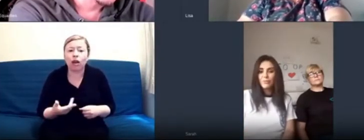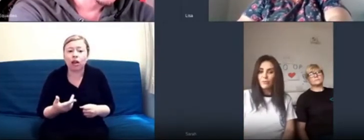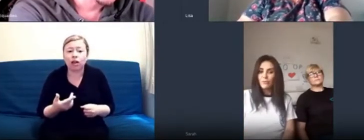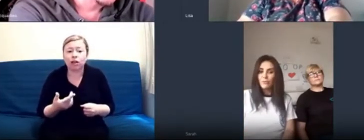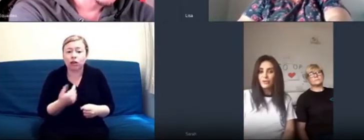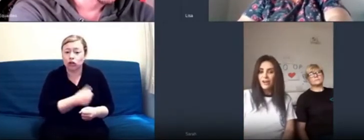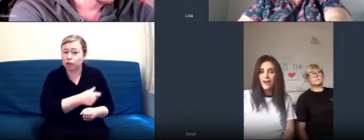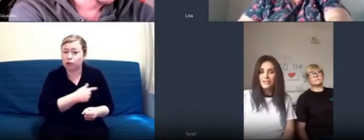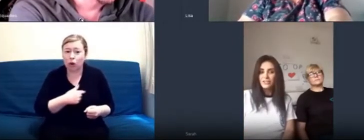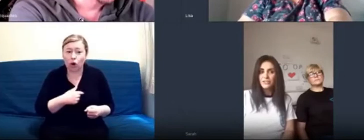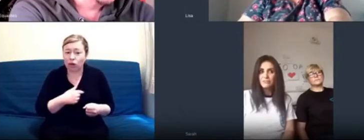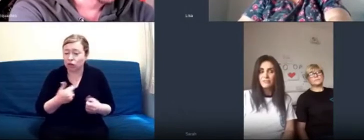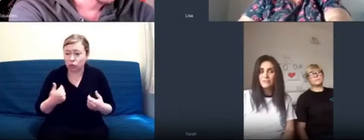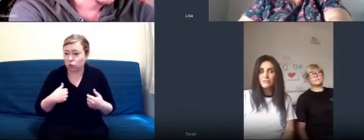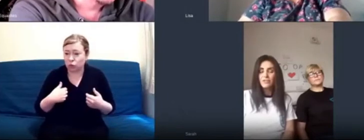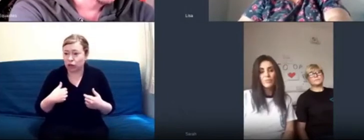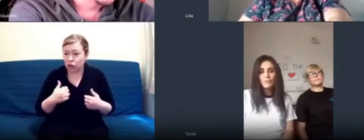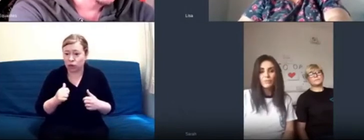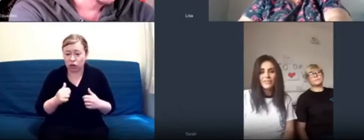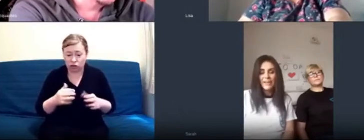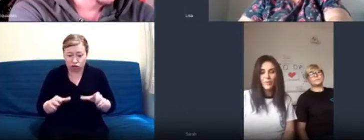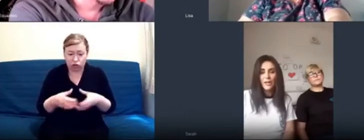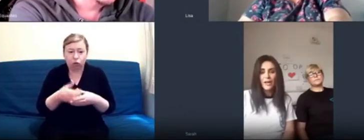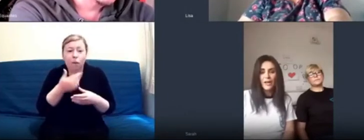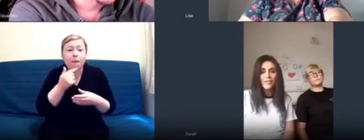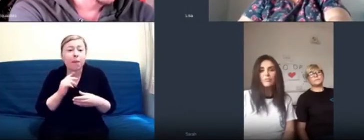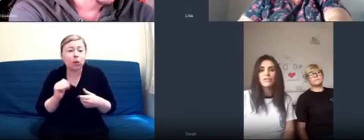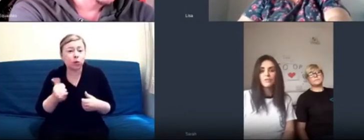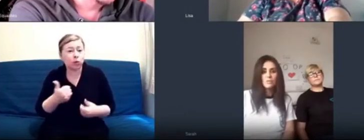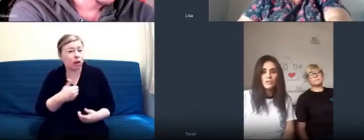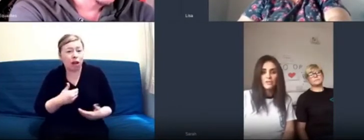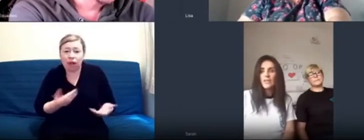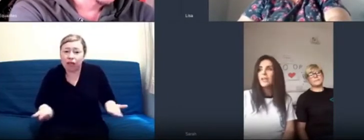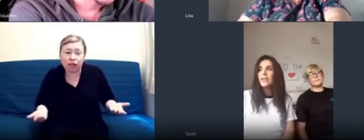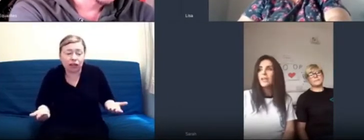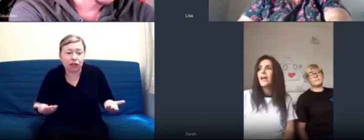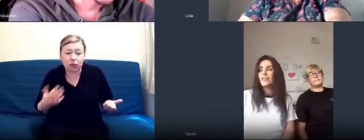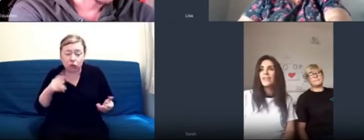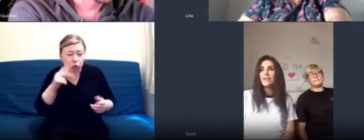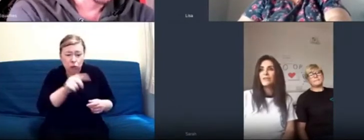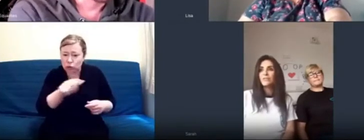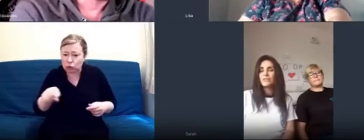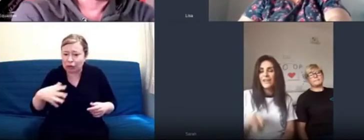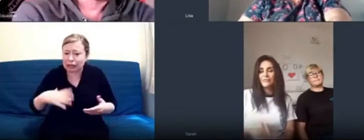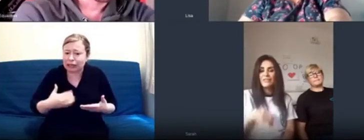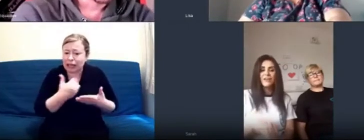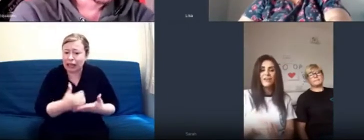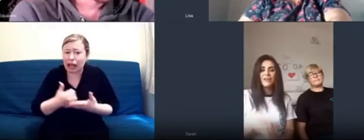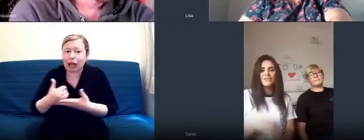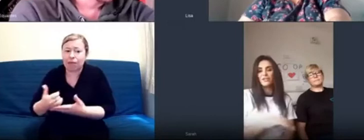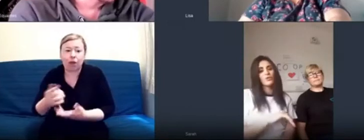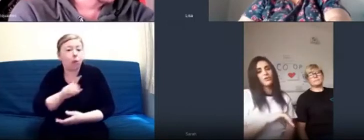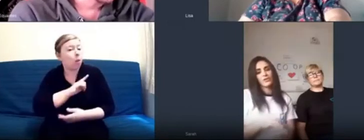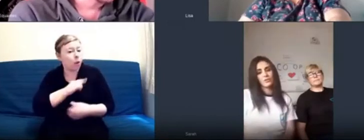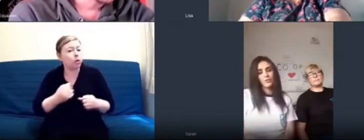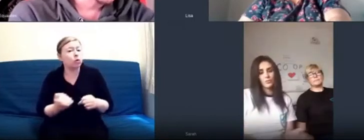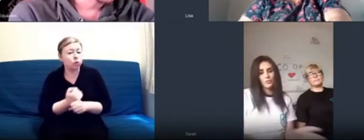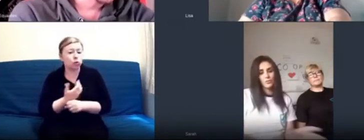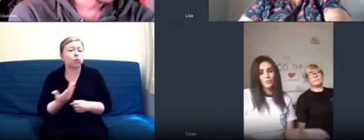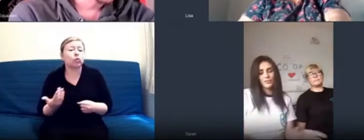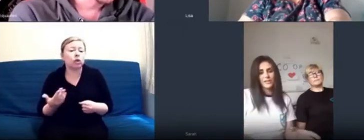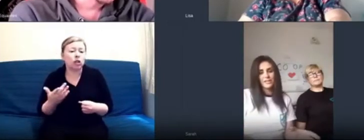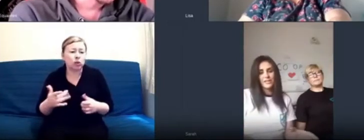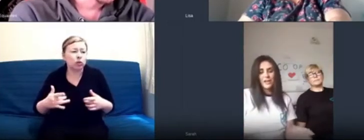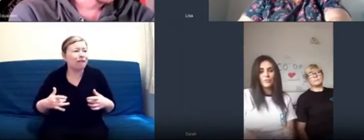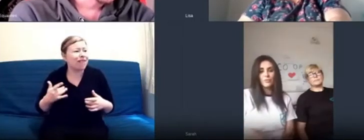just a group of people with good hearts, saw that people were needing help, and that was our only motive. And I think we've kind of been the underdog throughout the